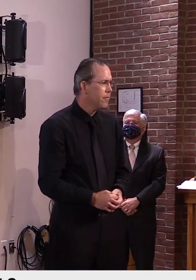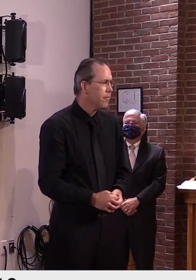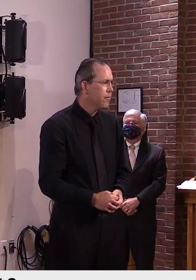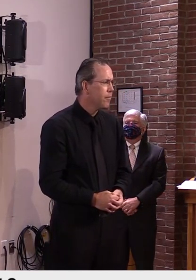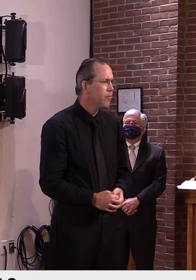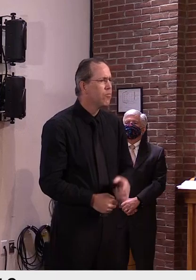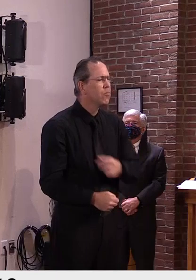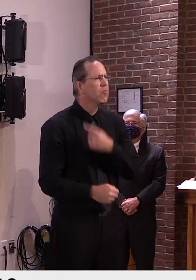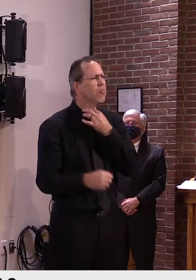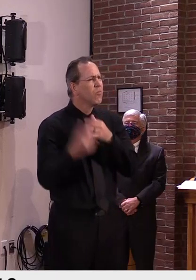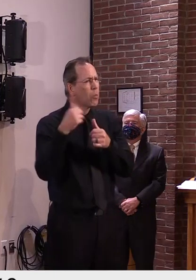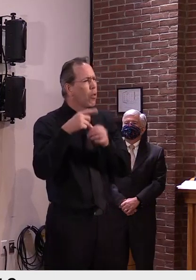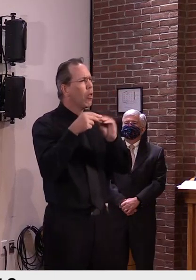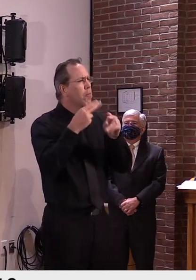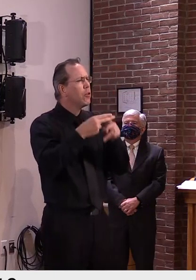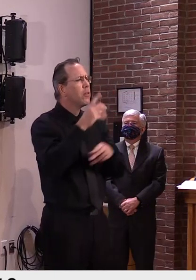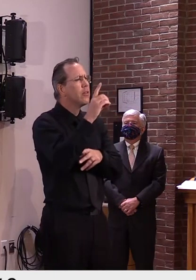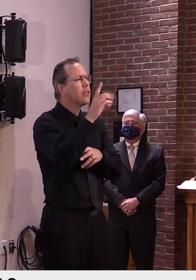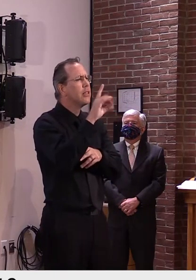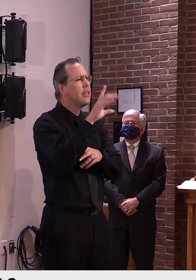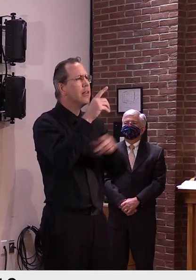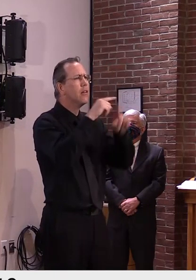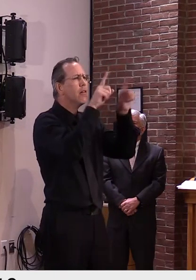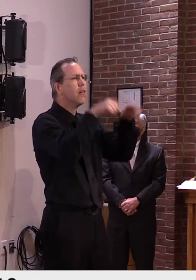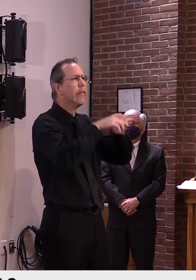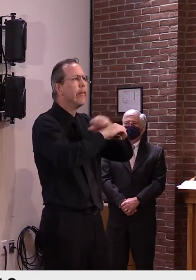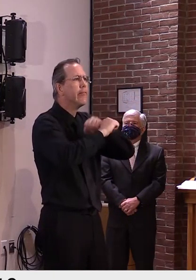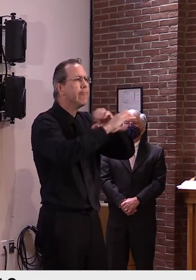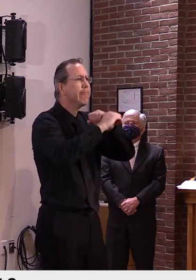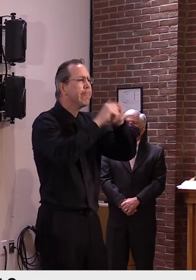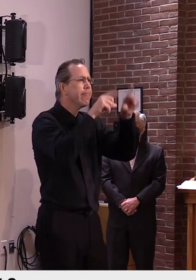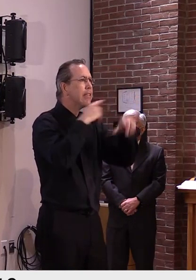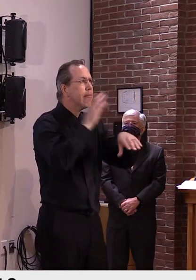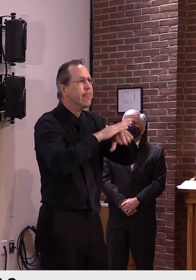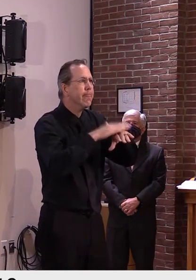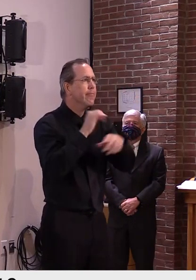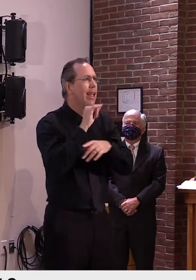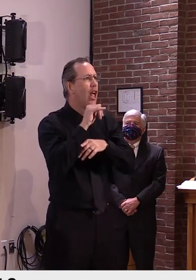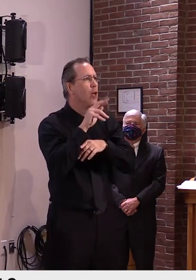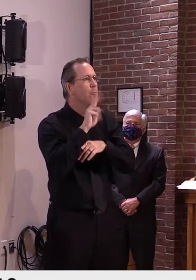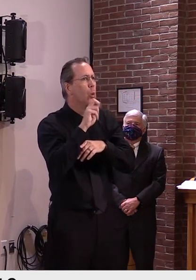Probably not a question for me or any of us up here.